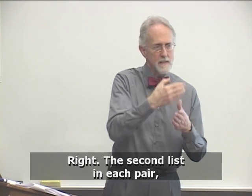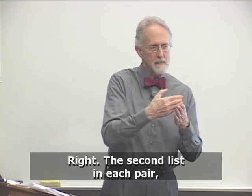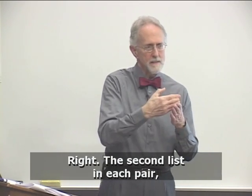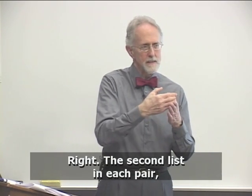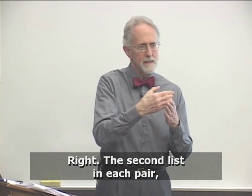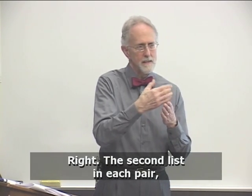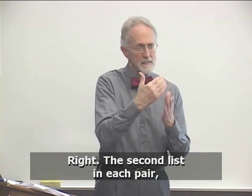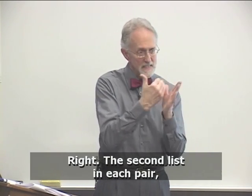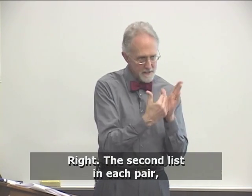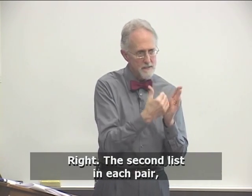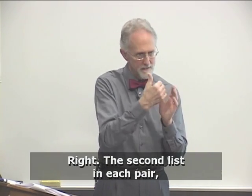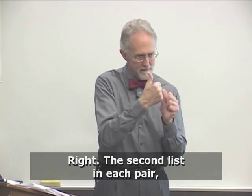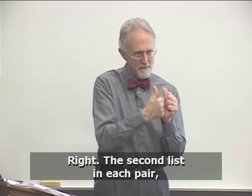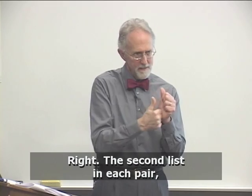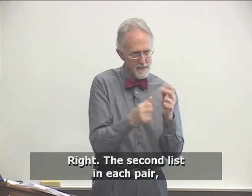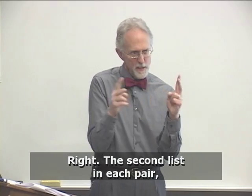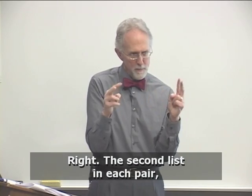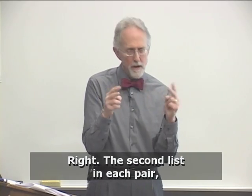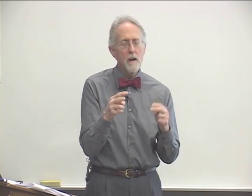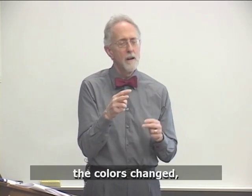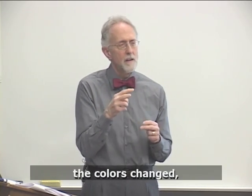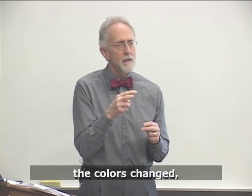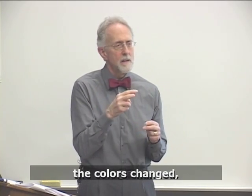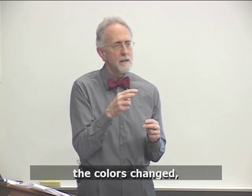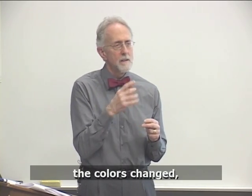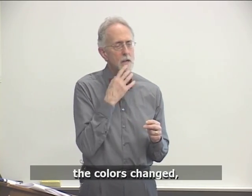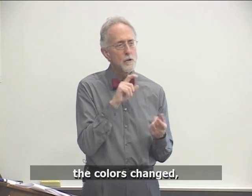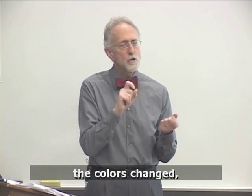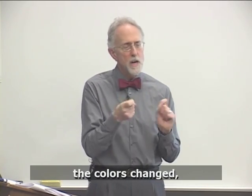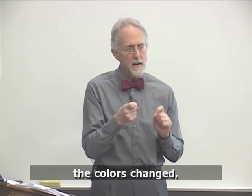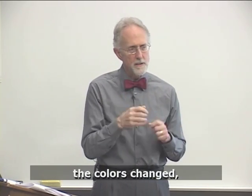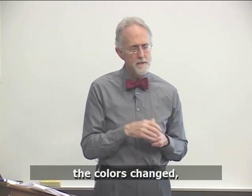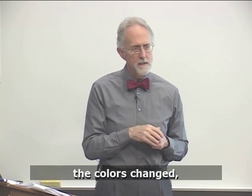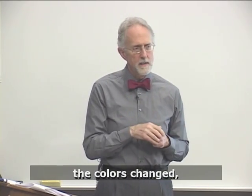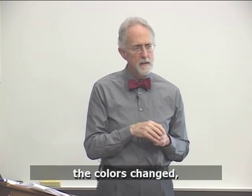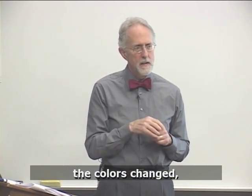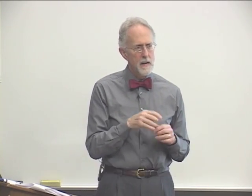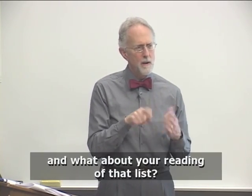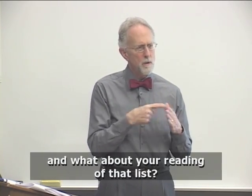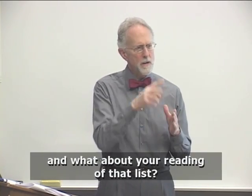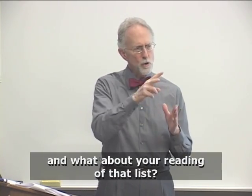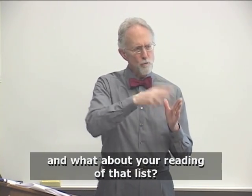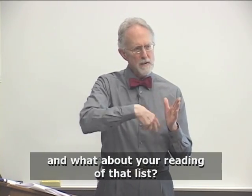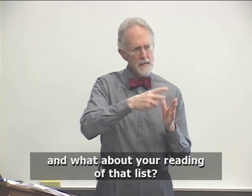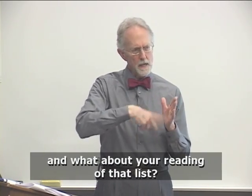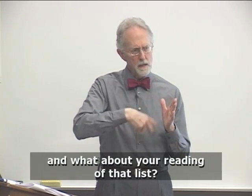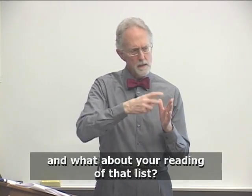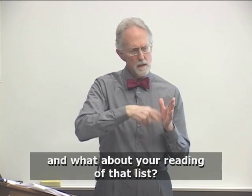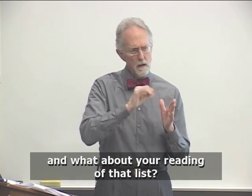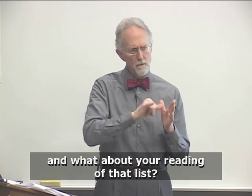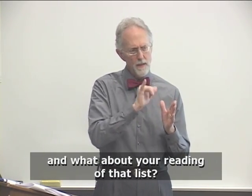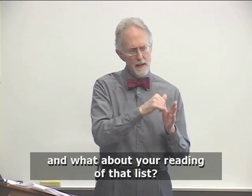second list Second. in each pair, the colors changed. Now, what about your reading of that